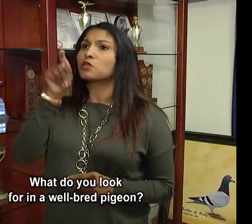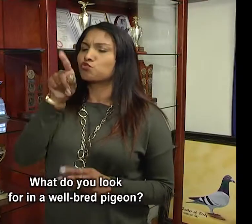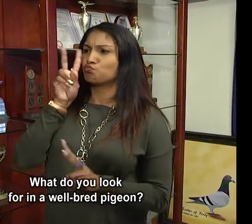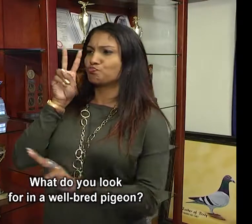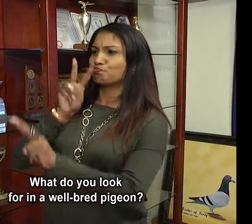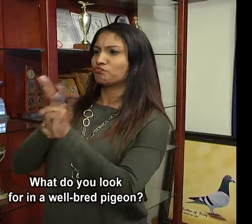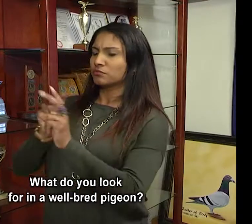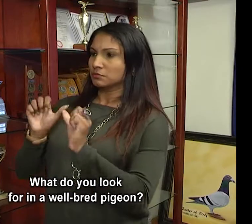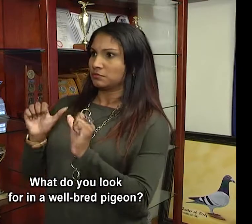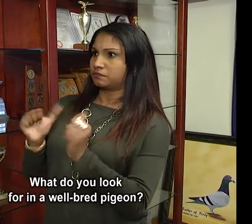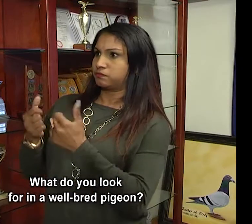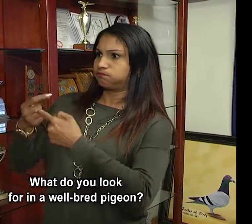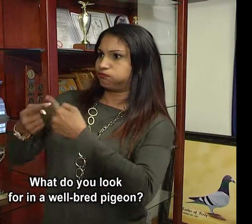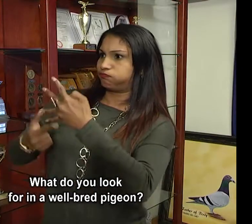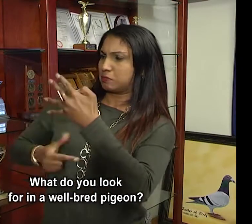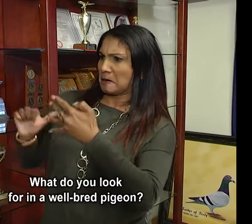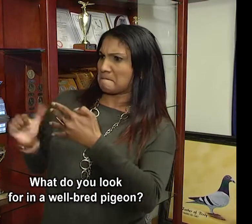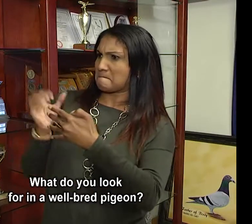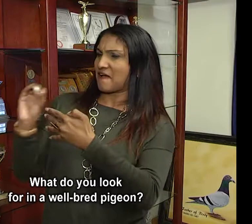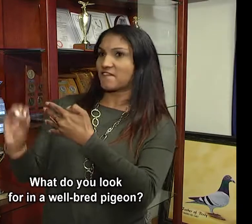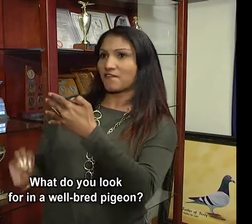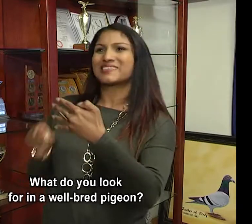What do you look for in a well-bred pigeon?